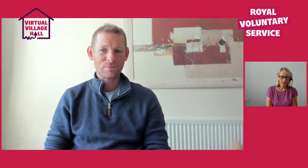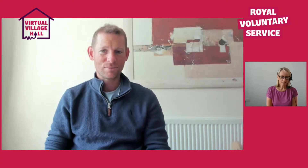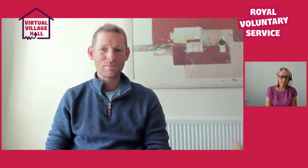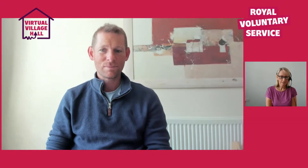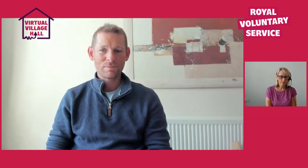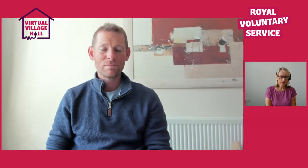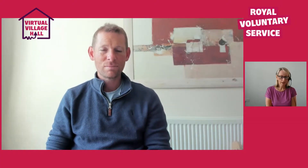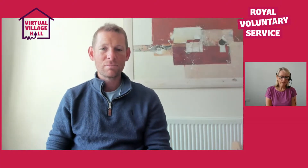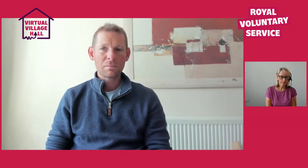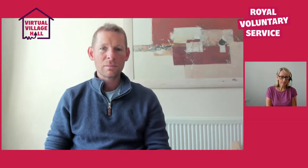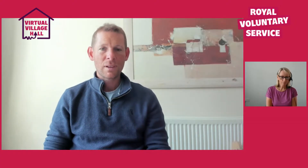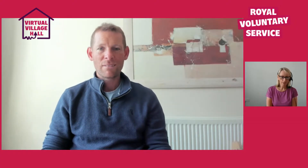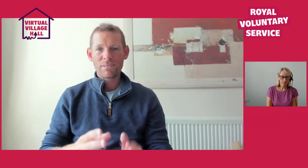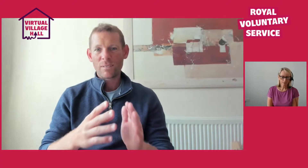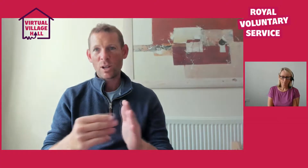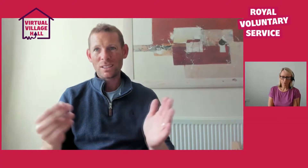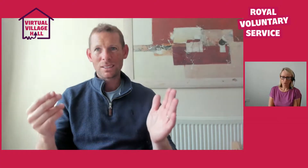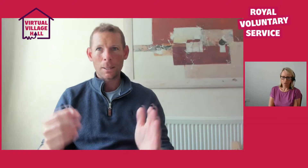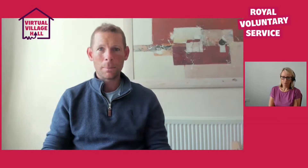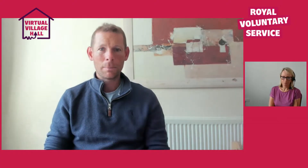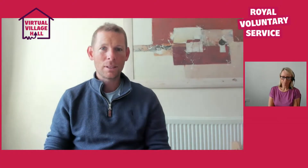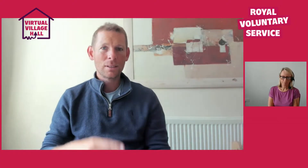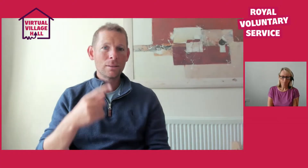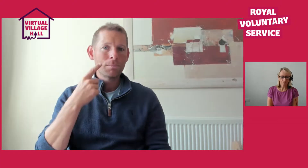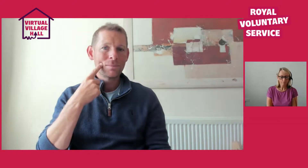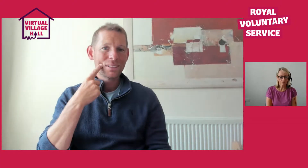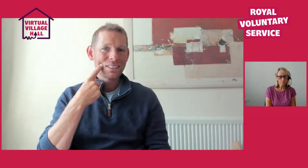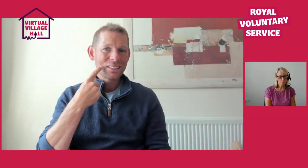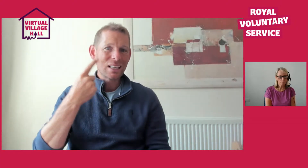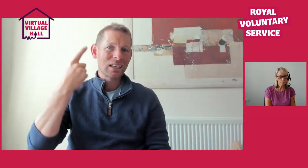and the tenses, past, present, and future.